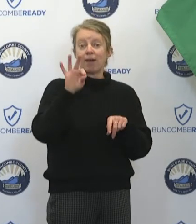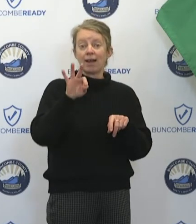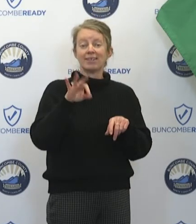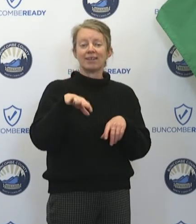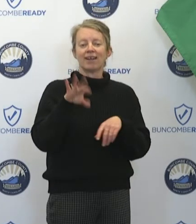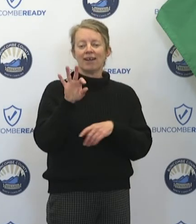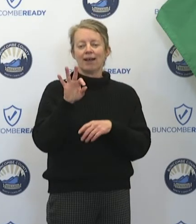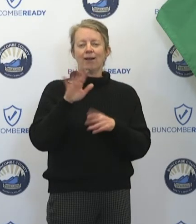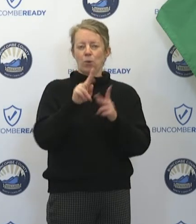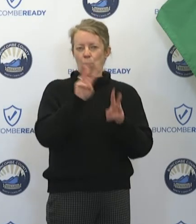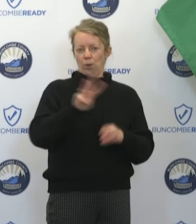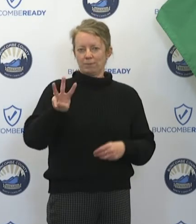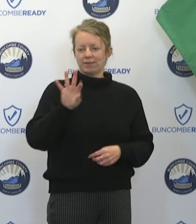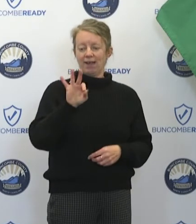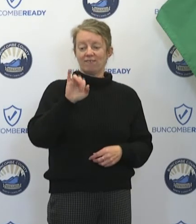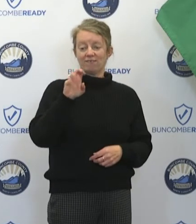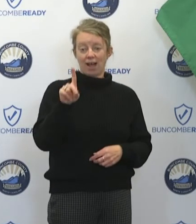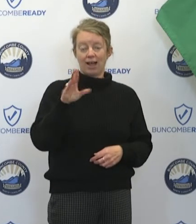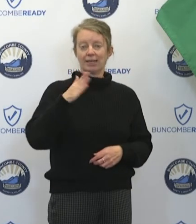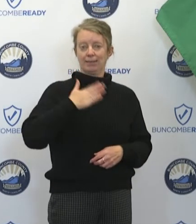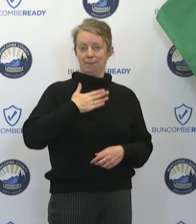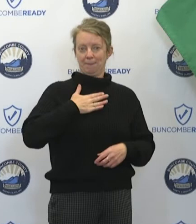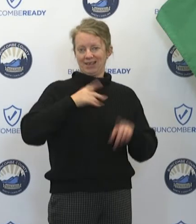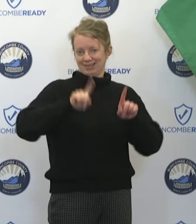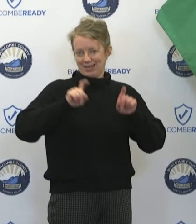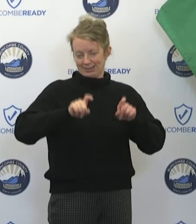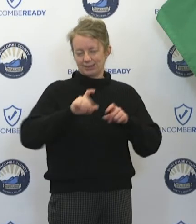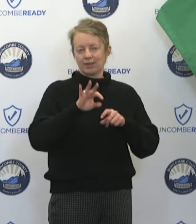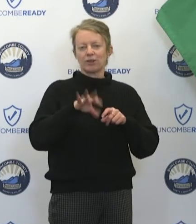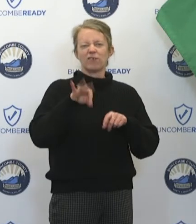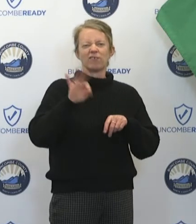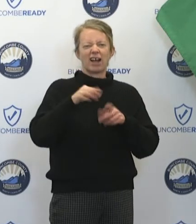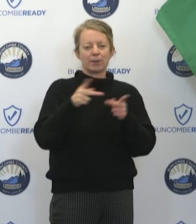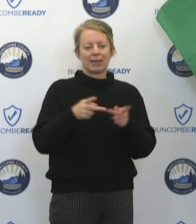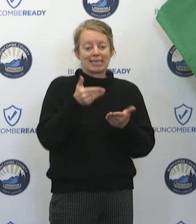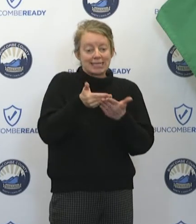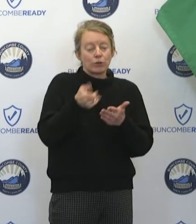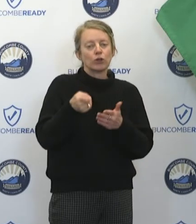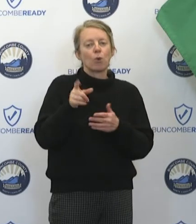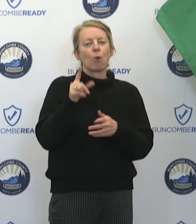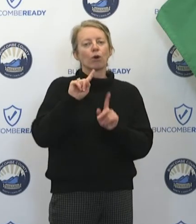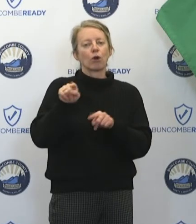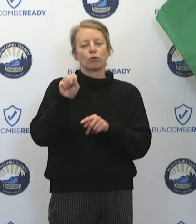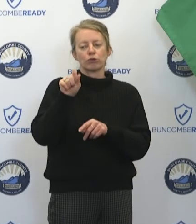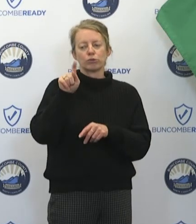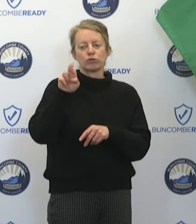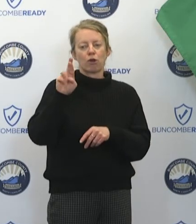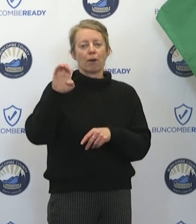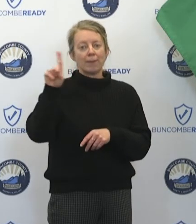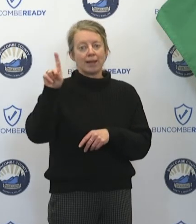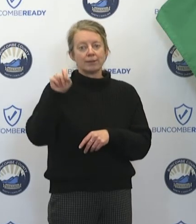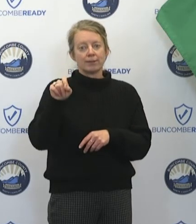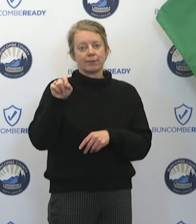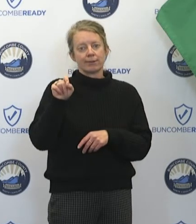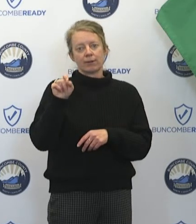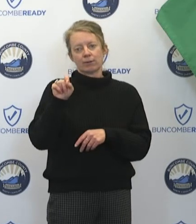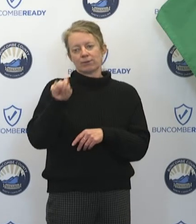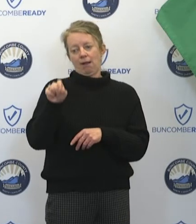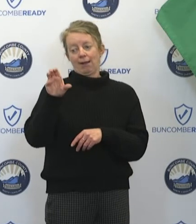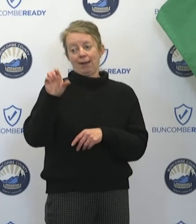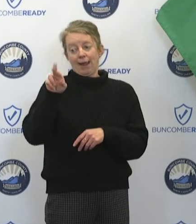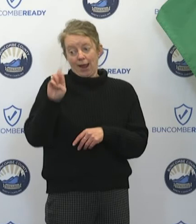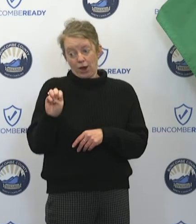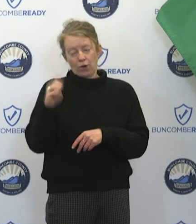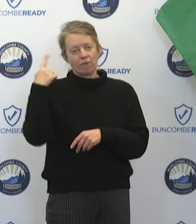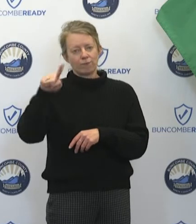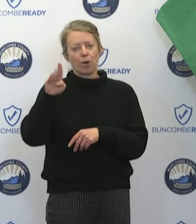find a testing location near you or visit starmed.care to register for the Buncombe County Sports Park testing site.